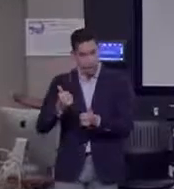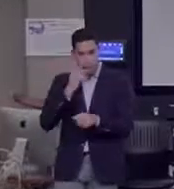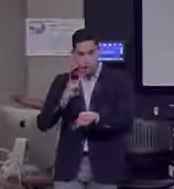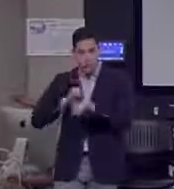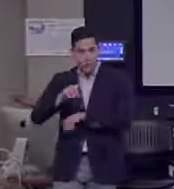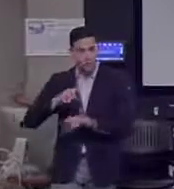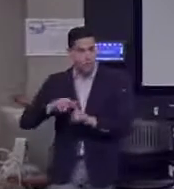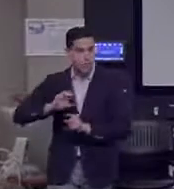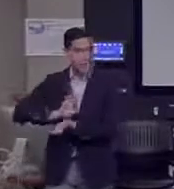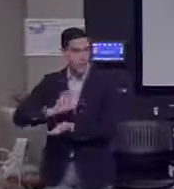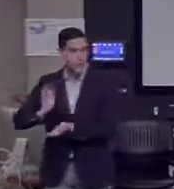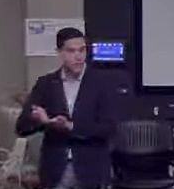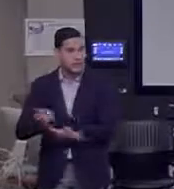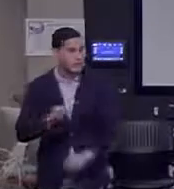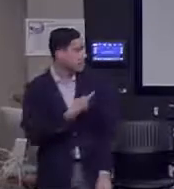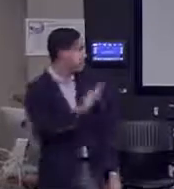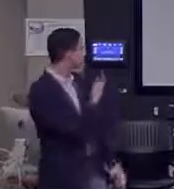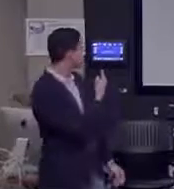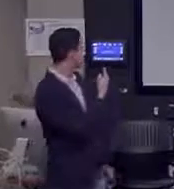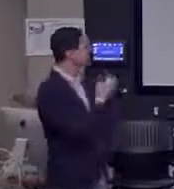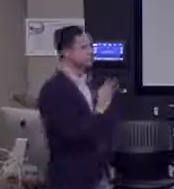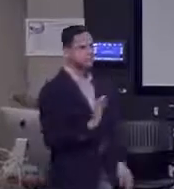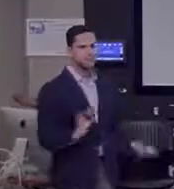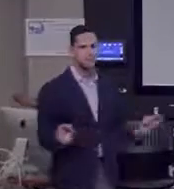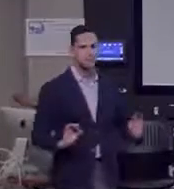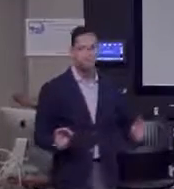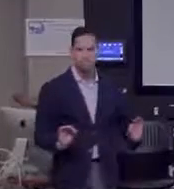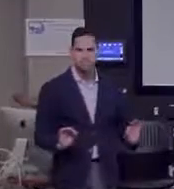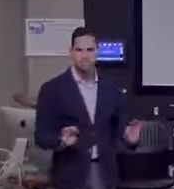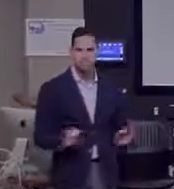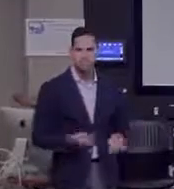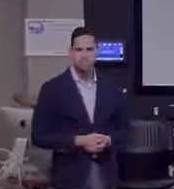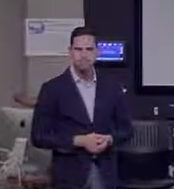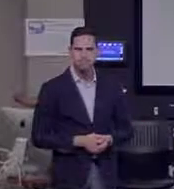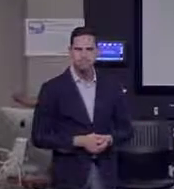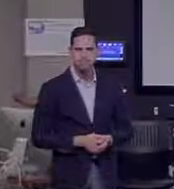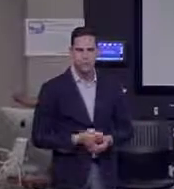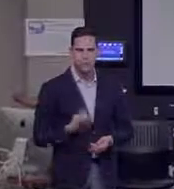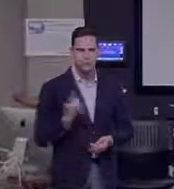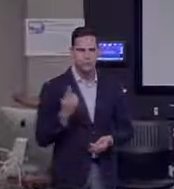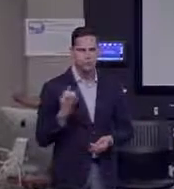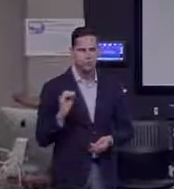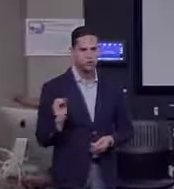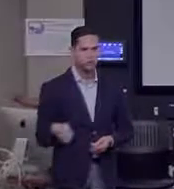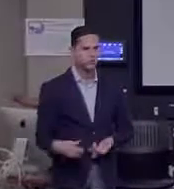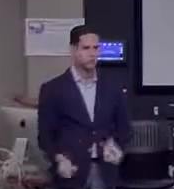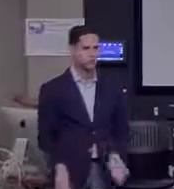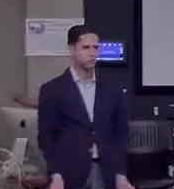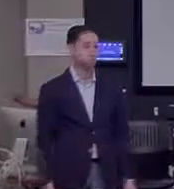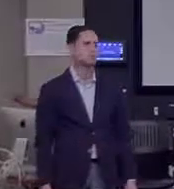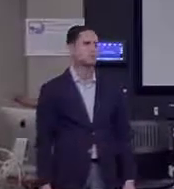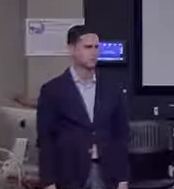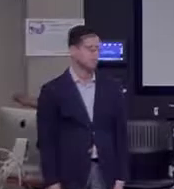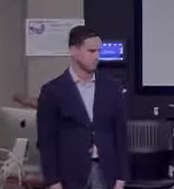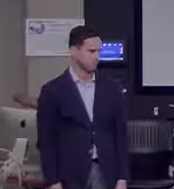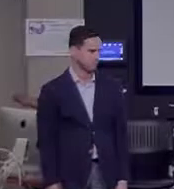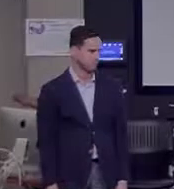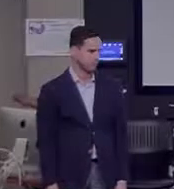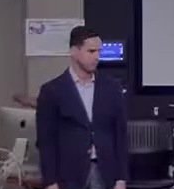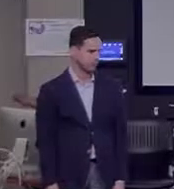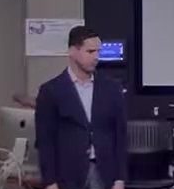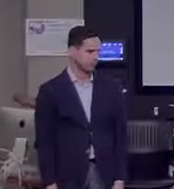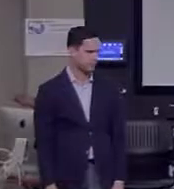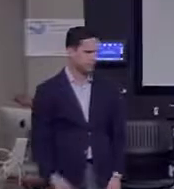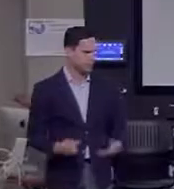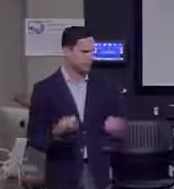And here's the answer. An additional 1%. So what do we take away